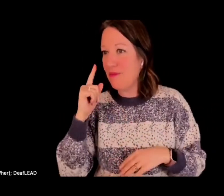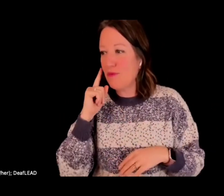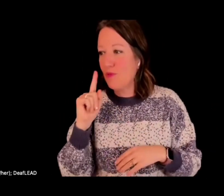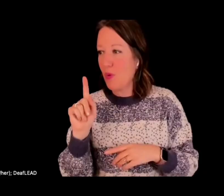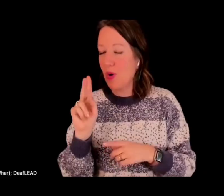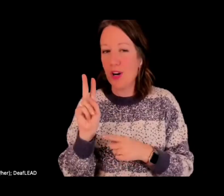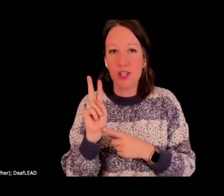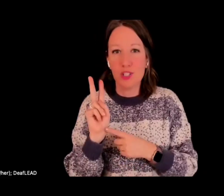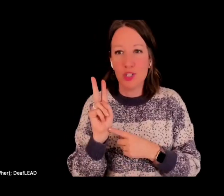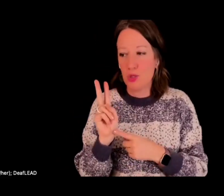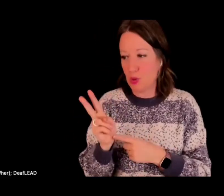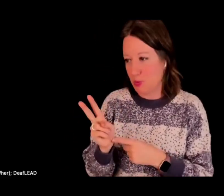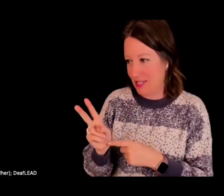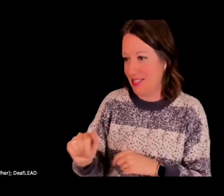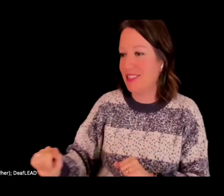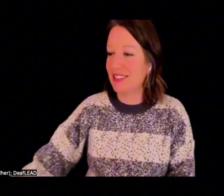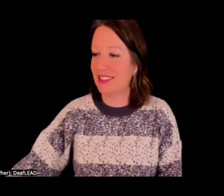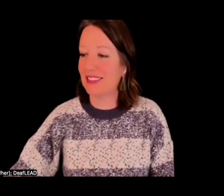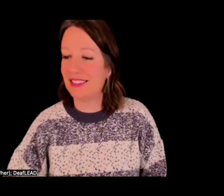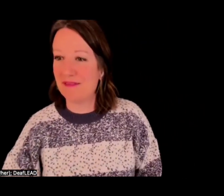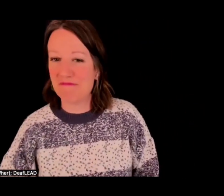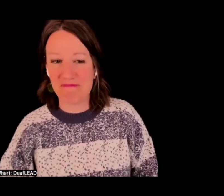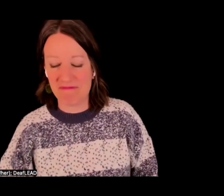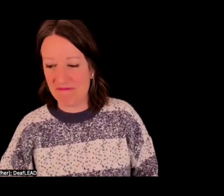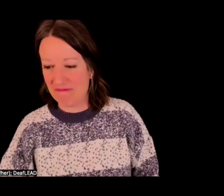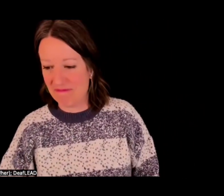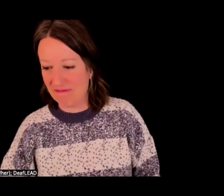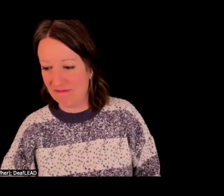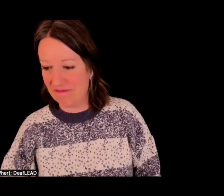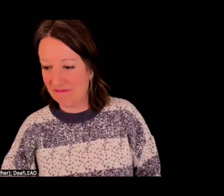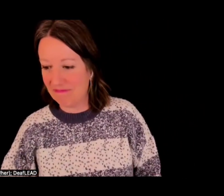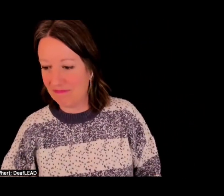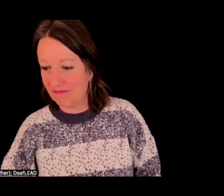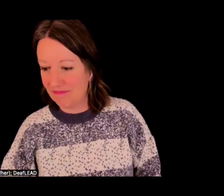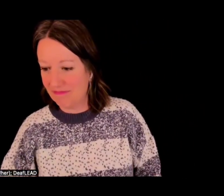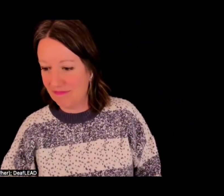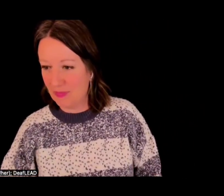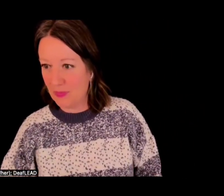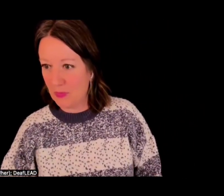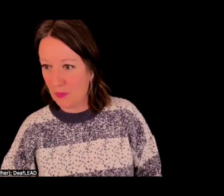home? We'll set up the timer for 2 minutes for this prompt.